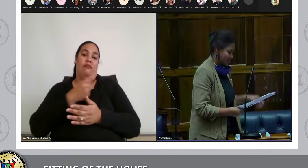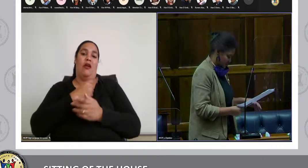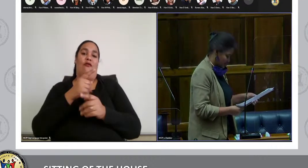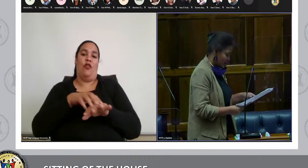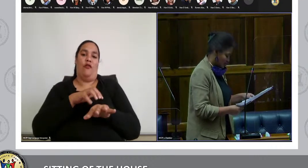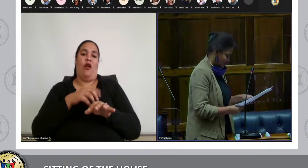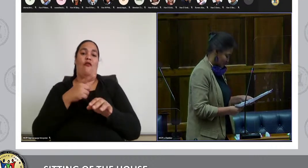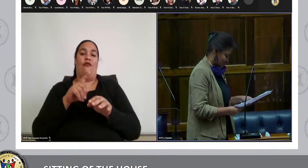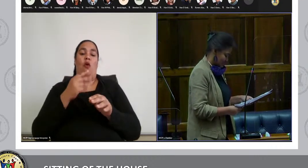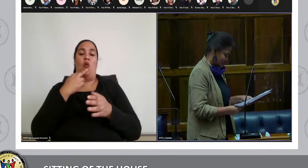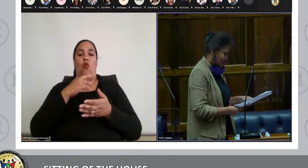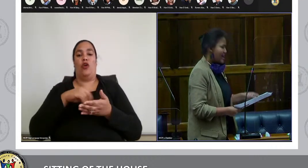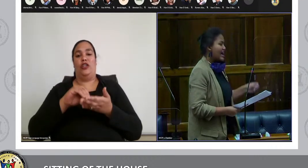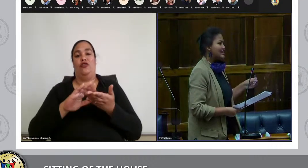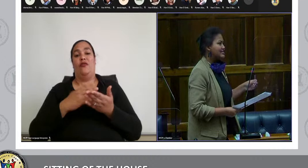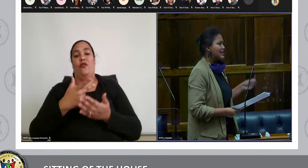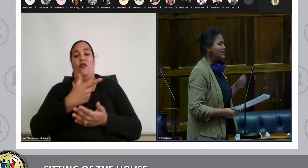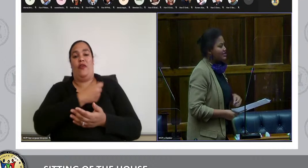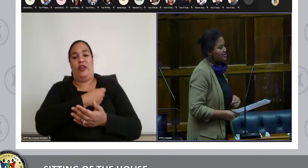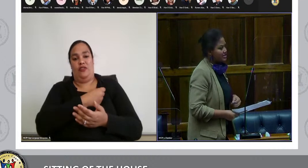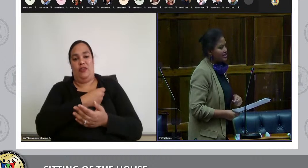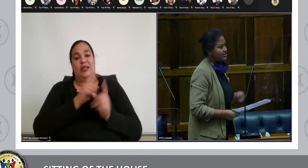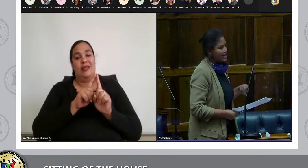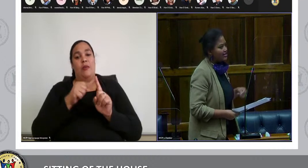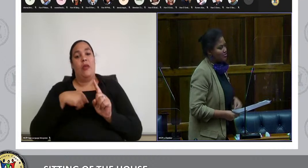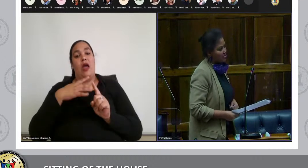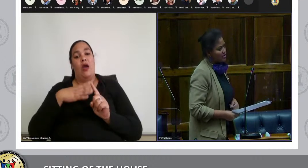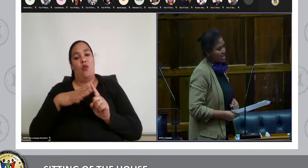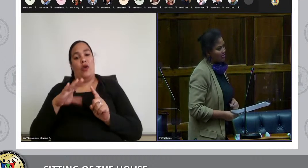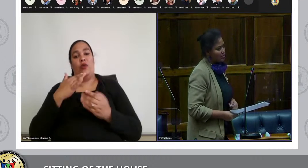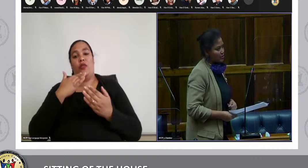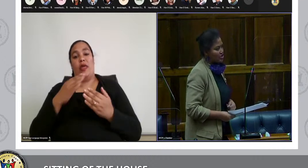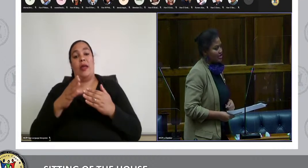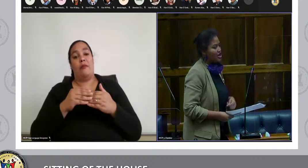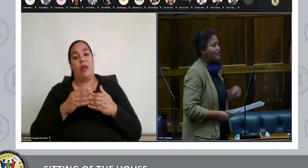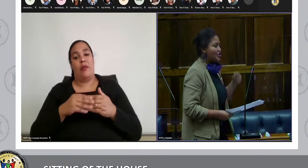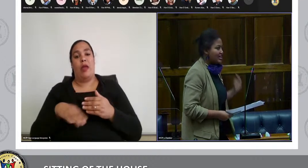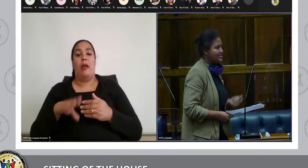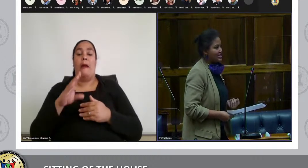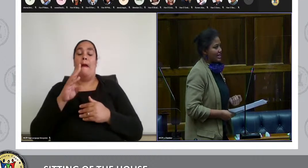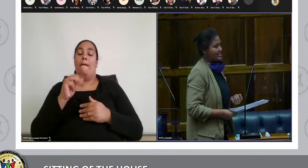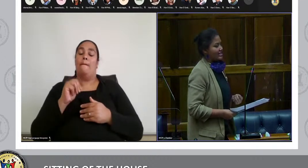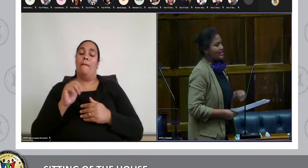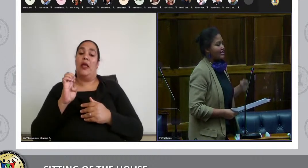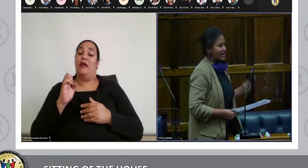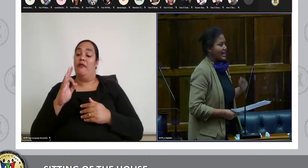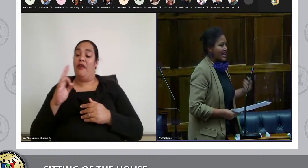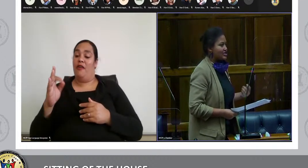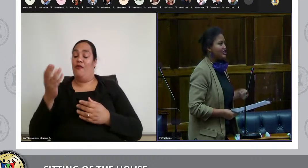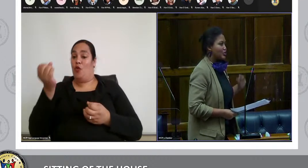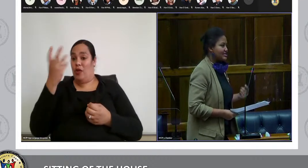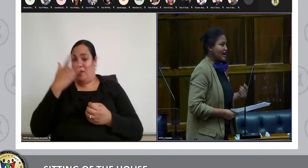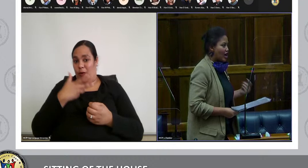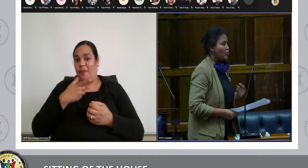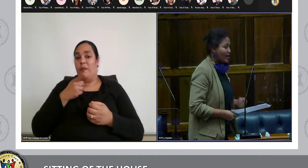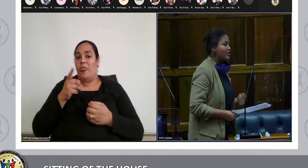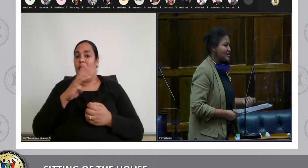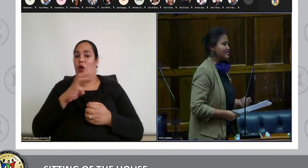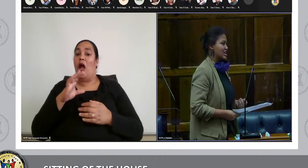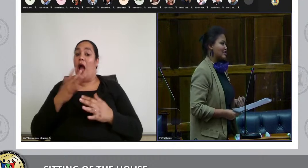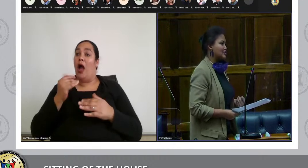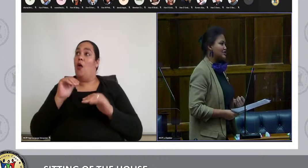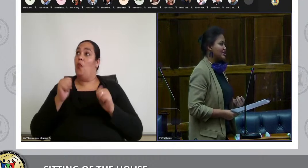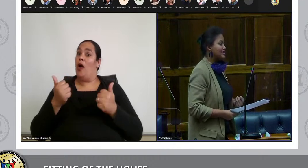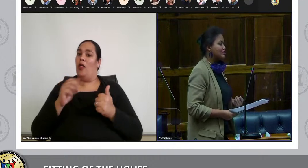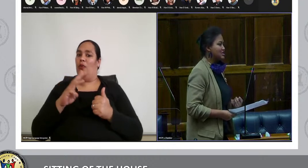for the registration for the vaccines. And I would like to thank the member Makamba Bocha for indicating that actually how well